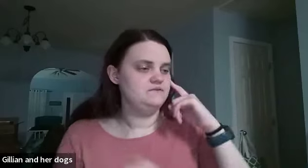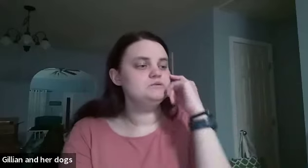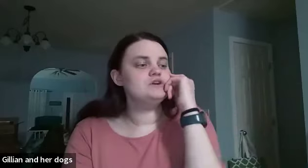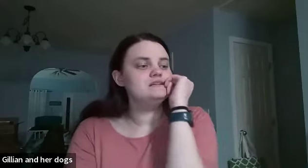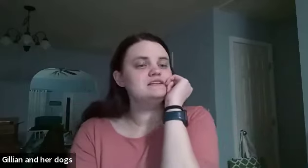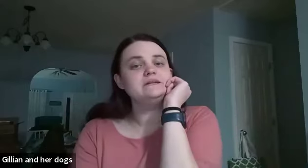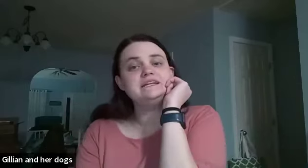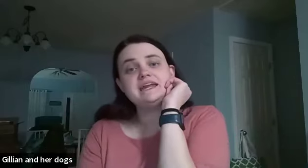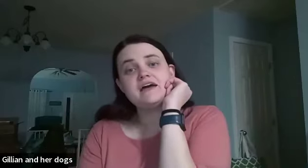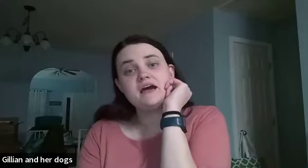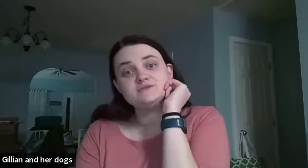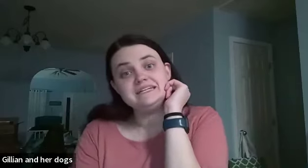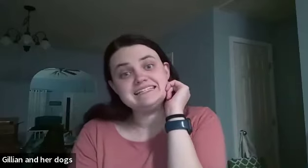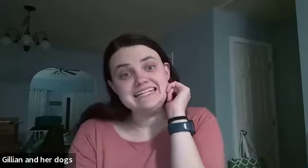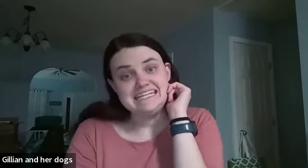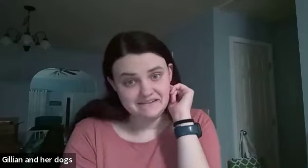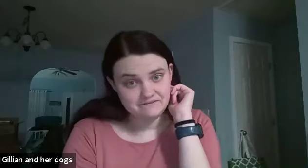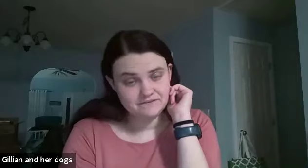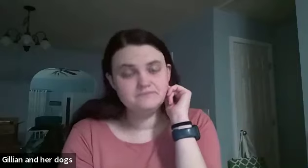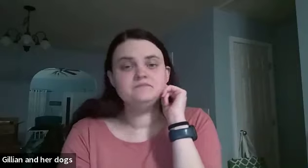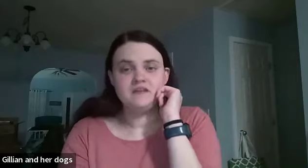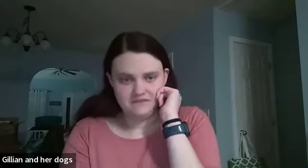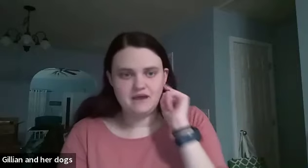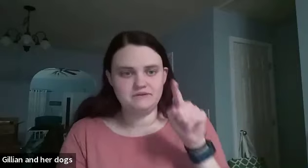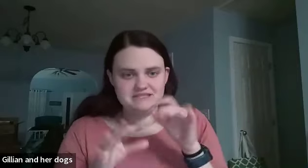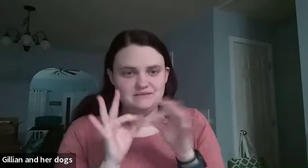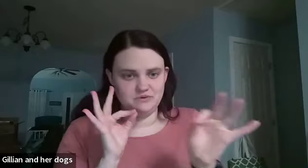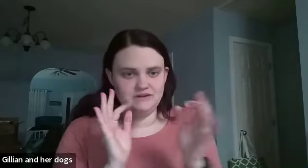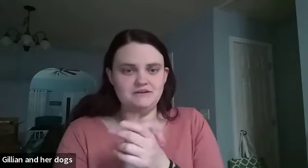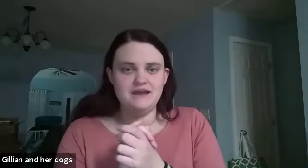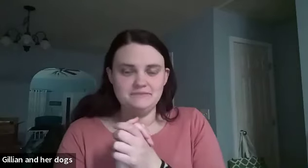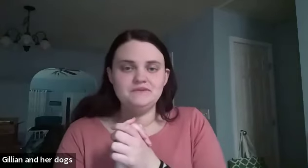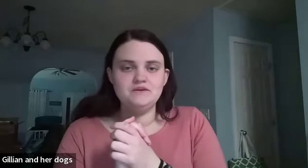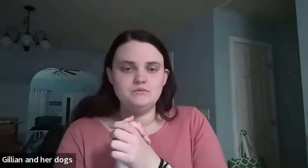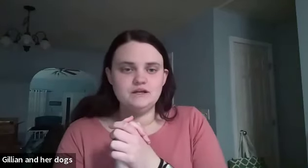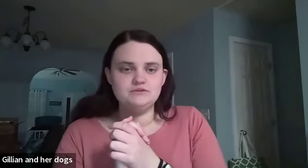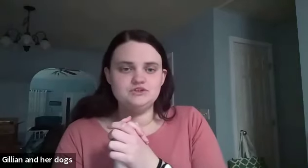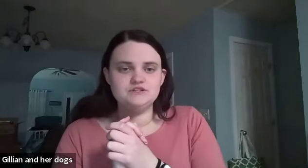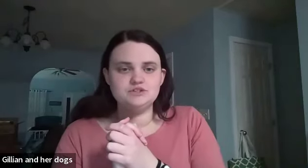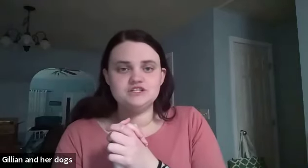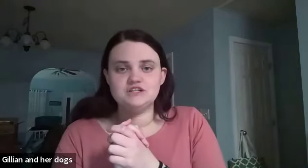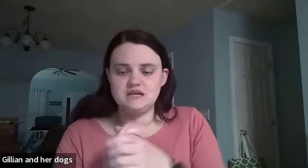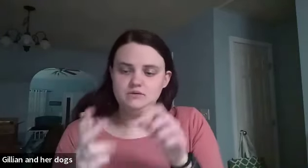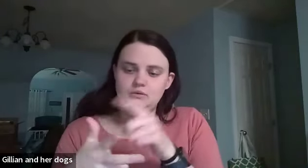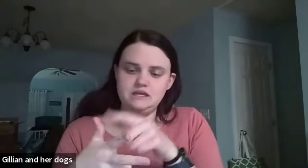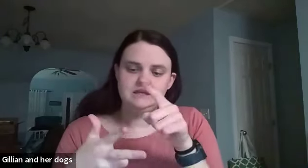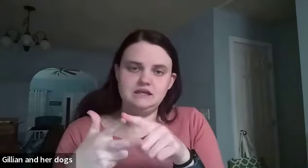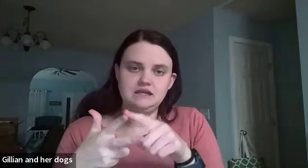If you were trying to say we need to get out of the house, we need to leave. That one's a simple one, okay? What you do is we're just going to sign we